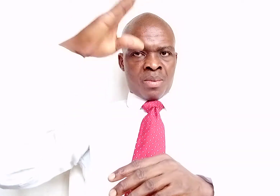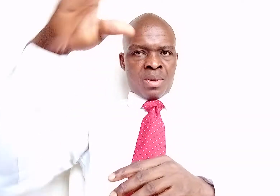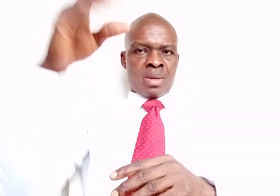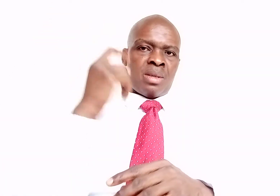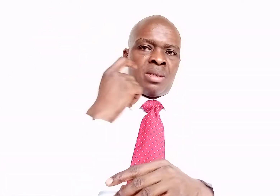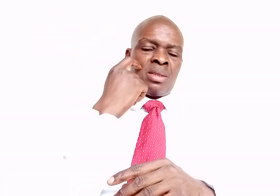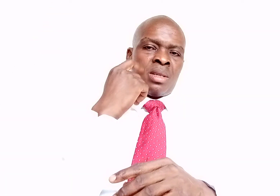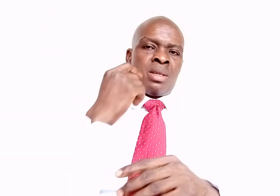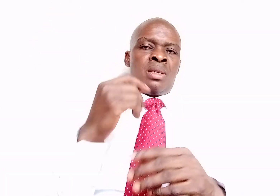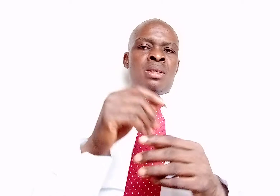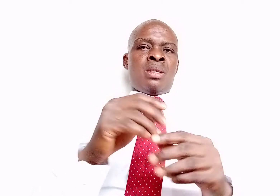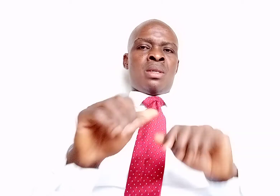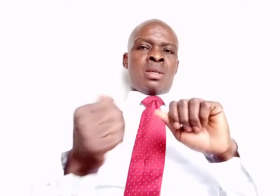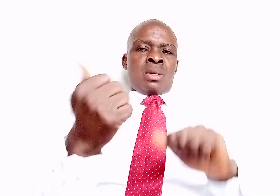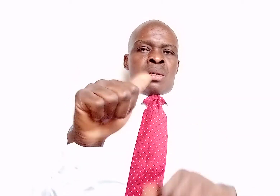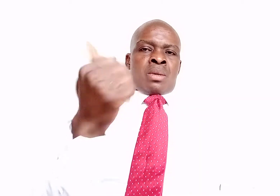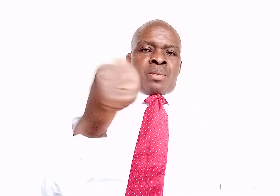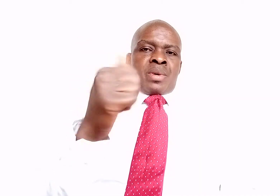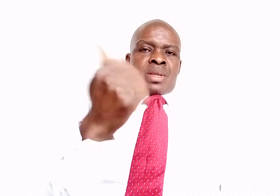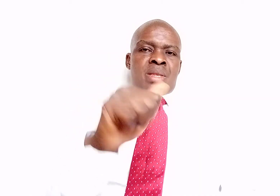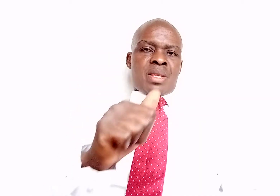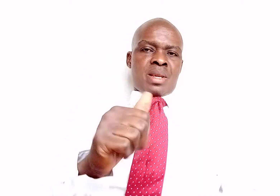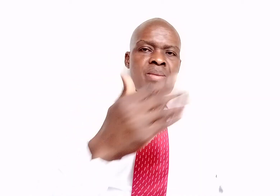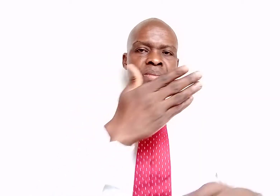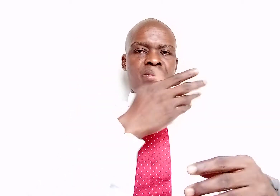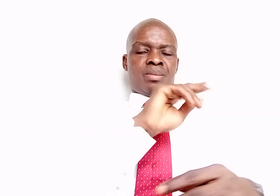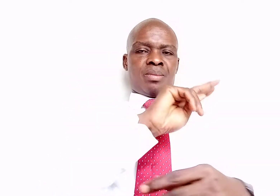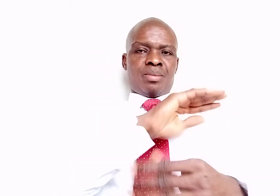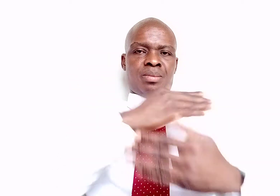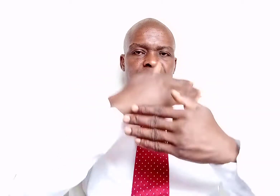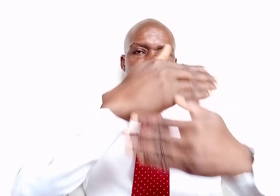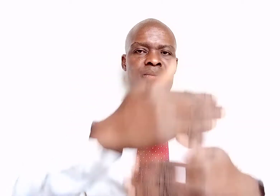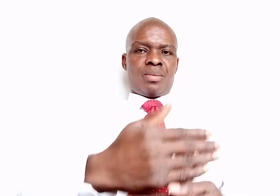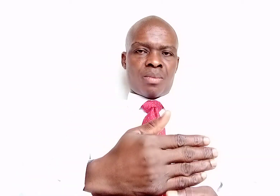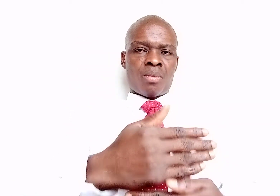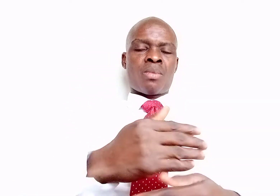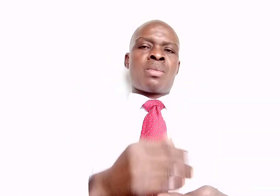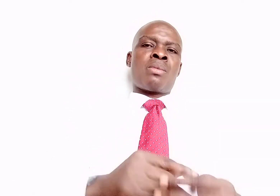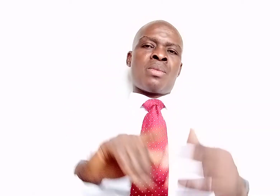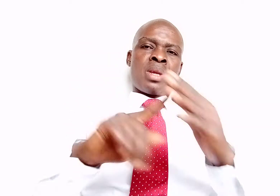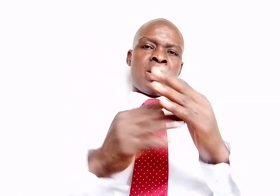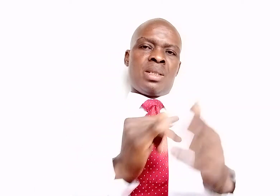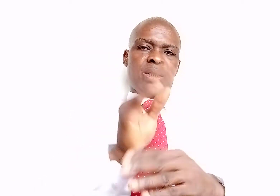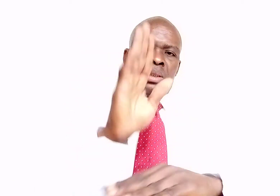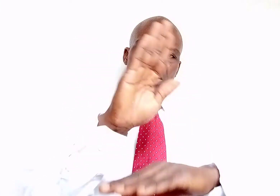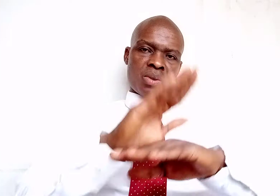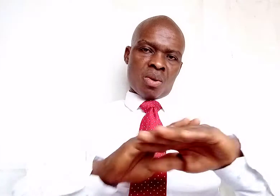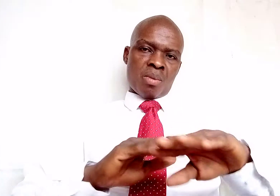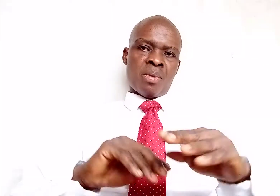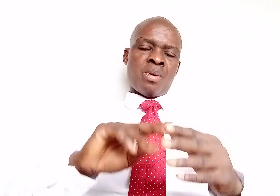Roman figure 10, conception. Conception is commonly called